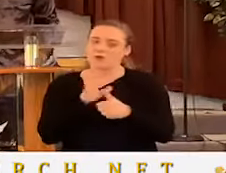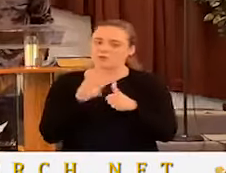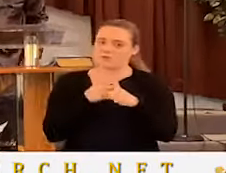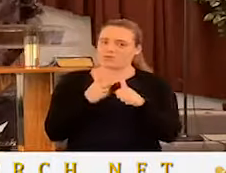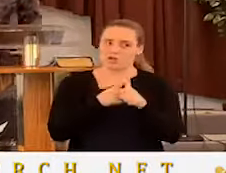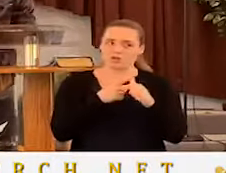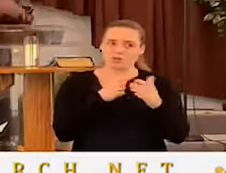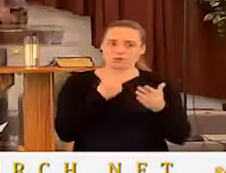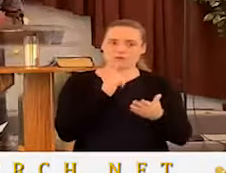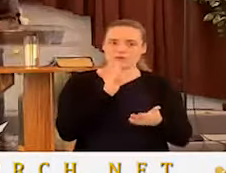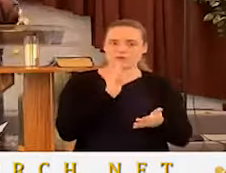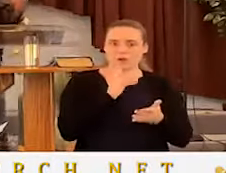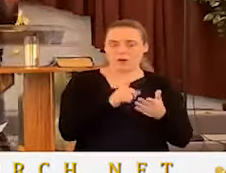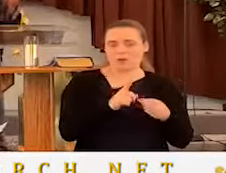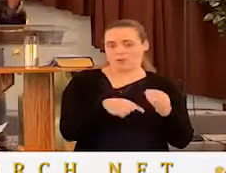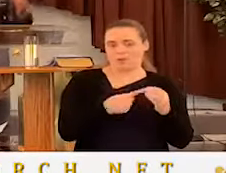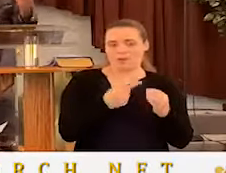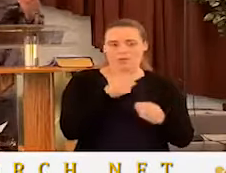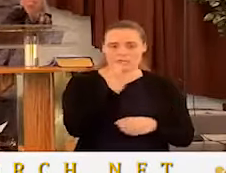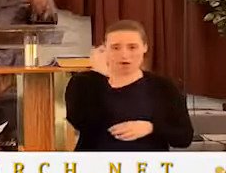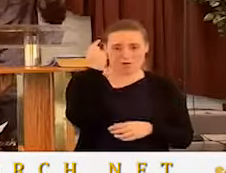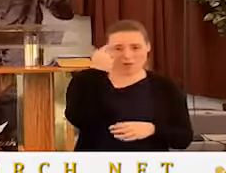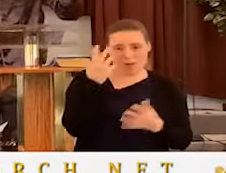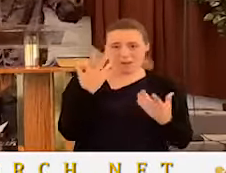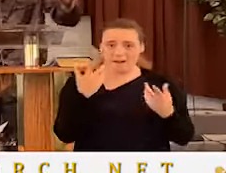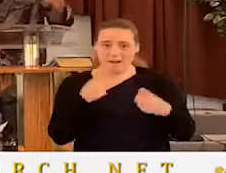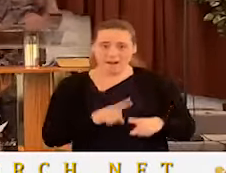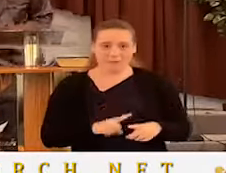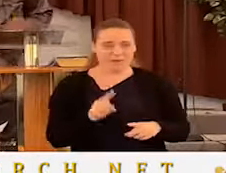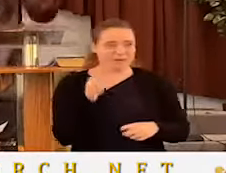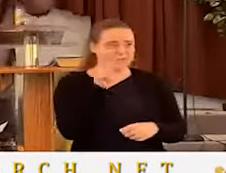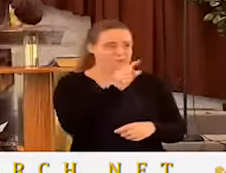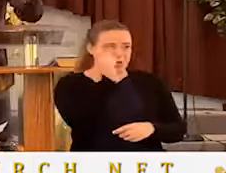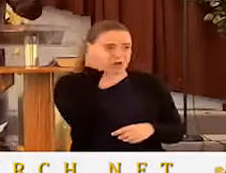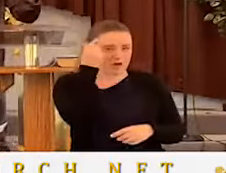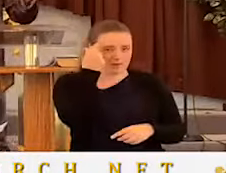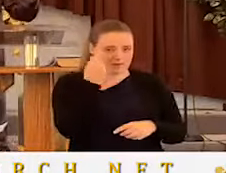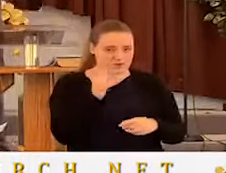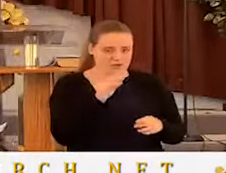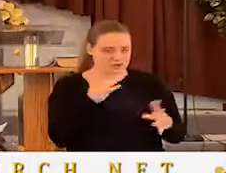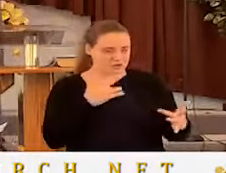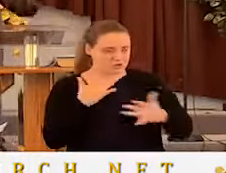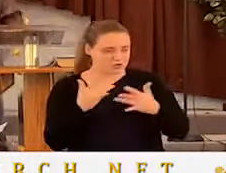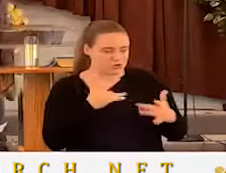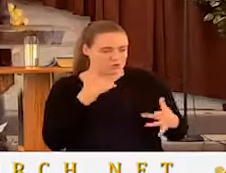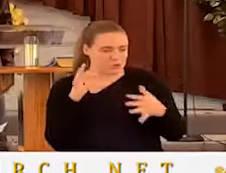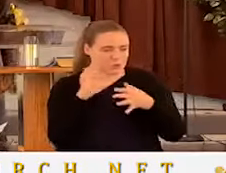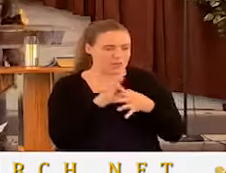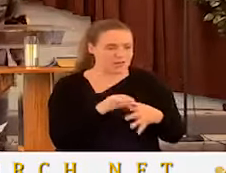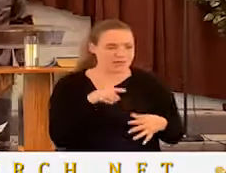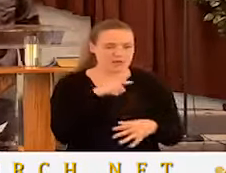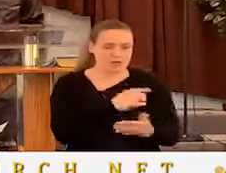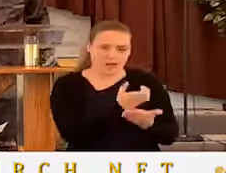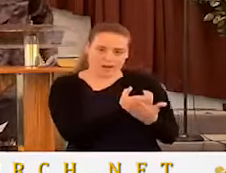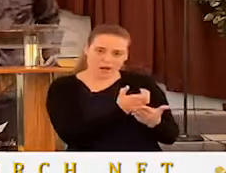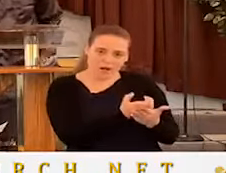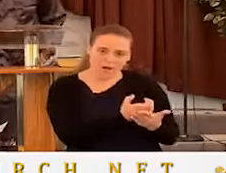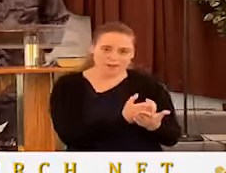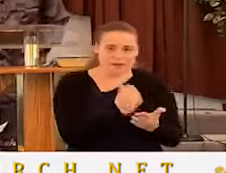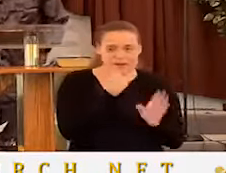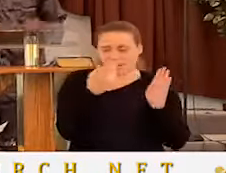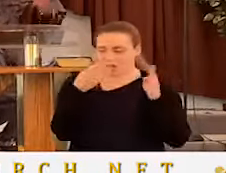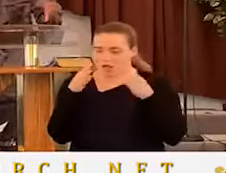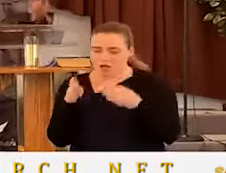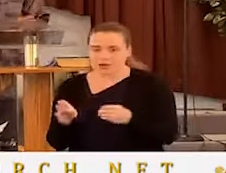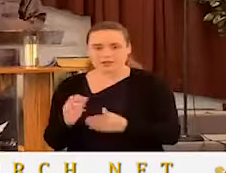the government. When the government is more concerned for the economy than saving lives, talk to me somebody,